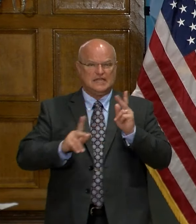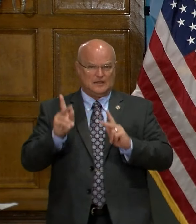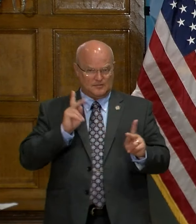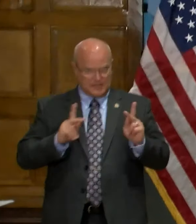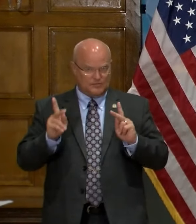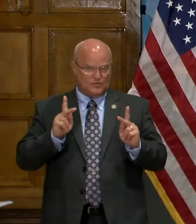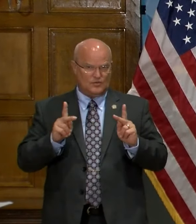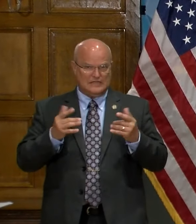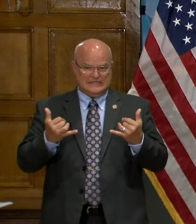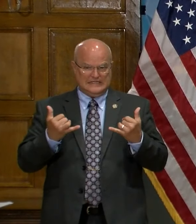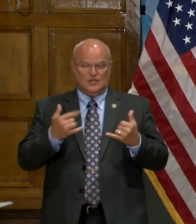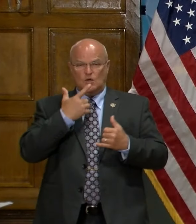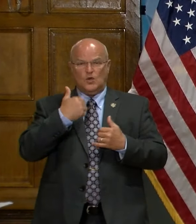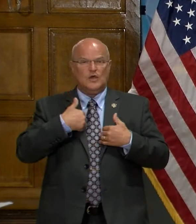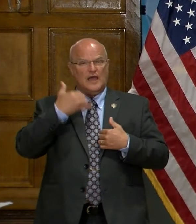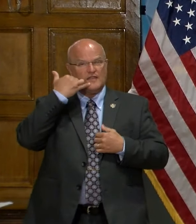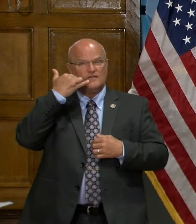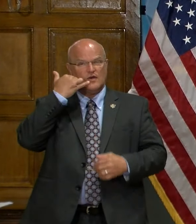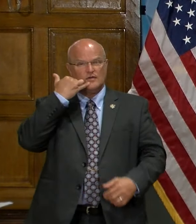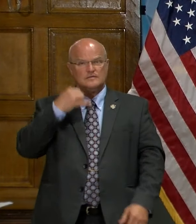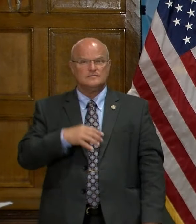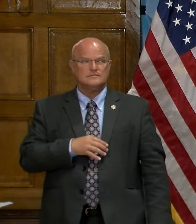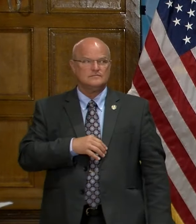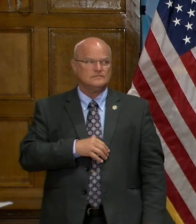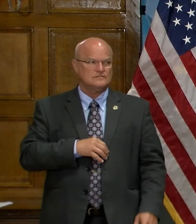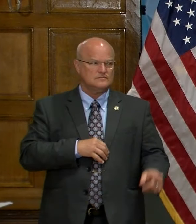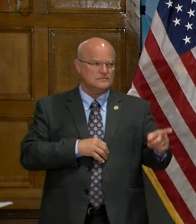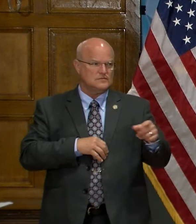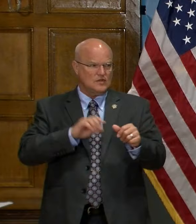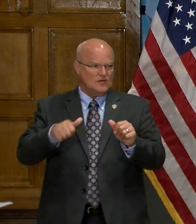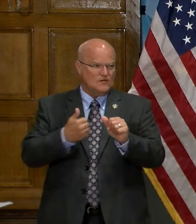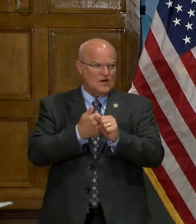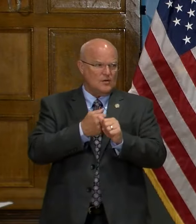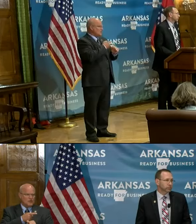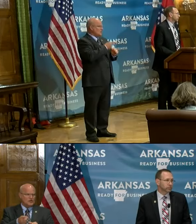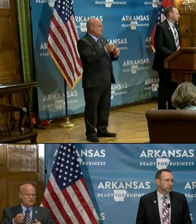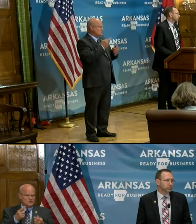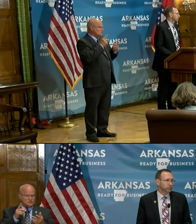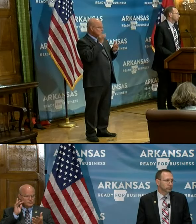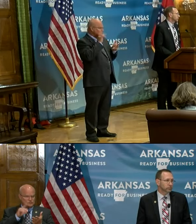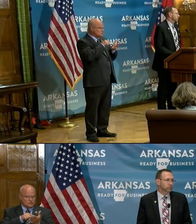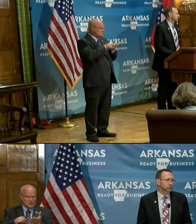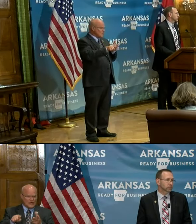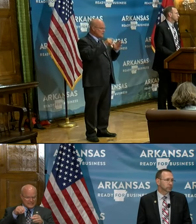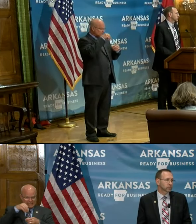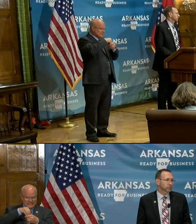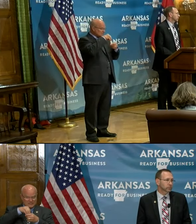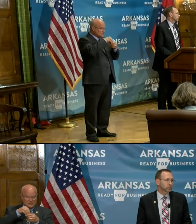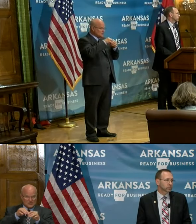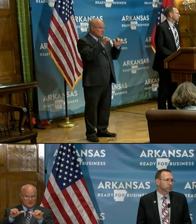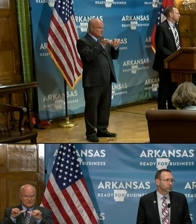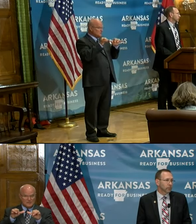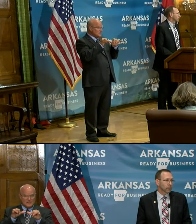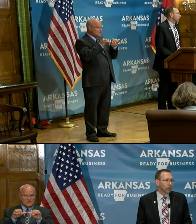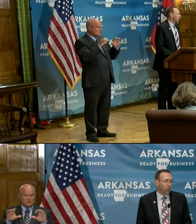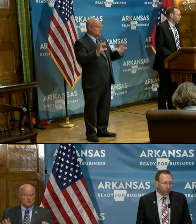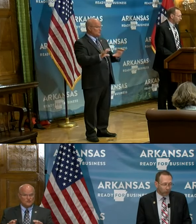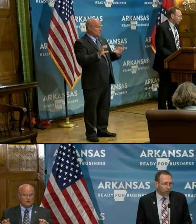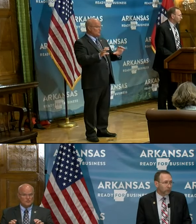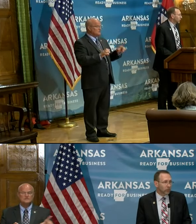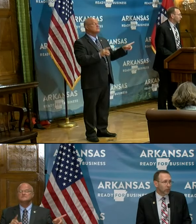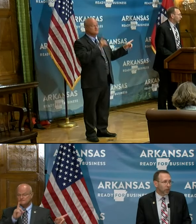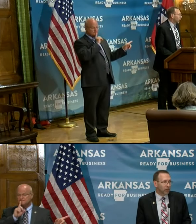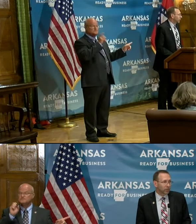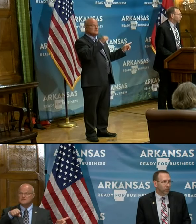people these days through the phone. So as a follow-up, are you guys not tracking internally to measure your performance?